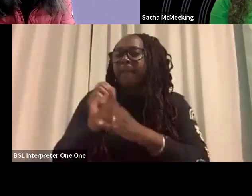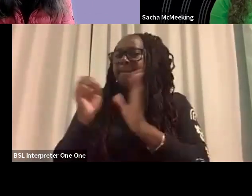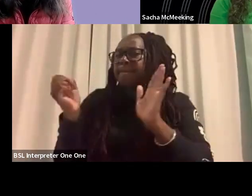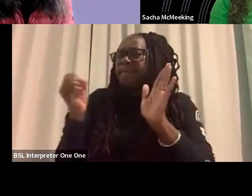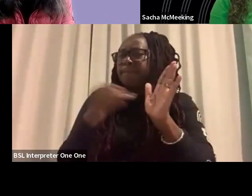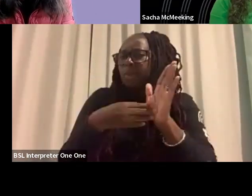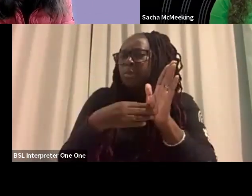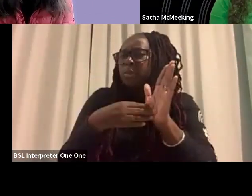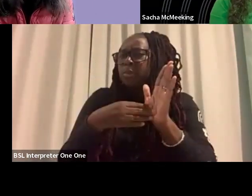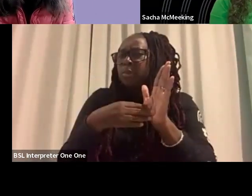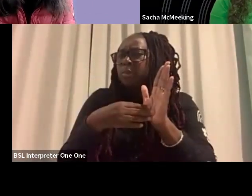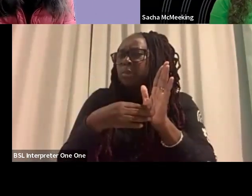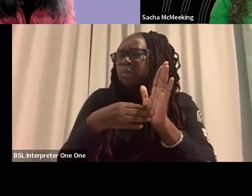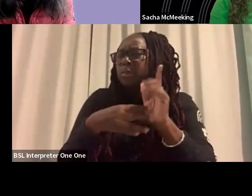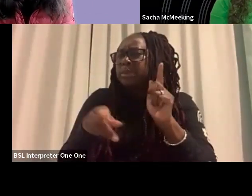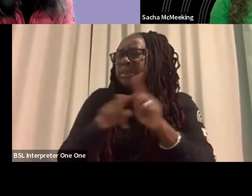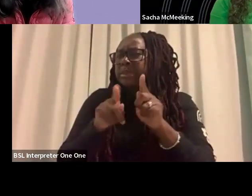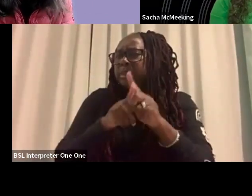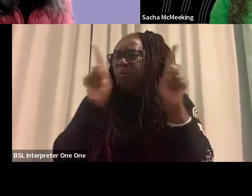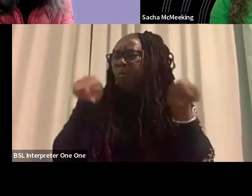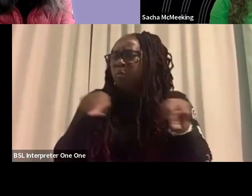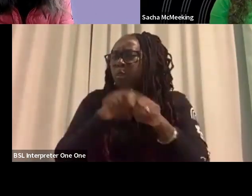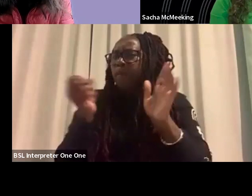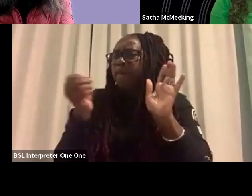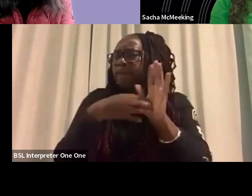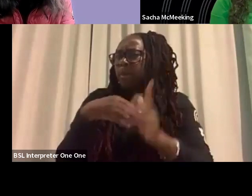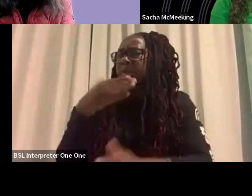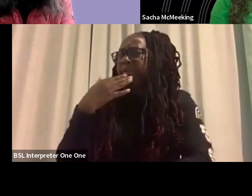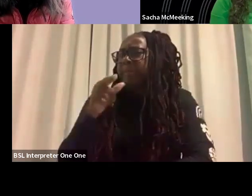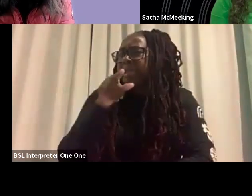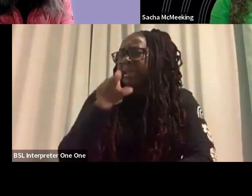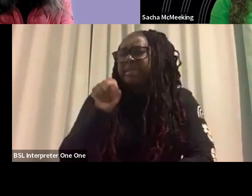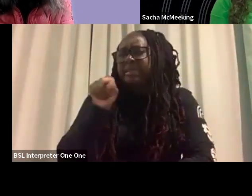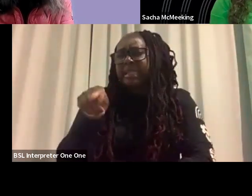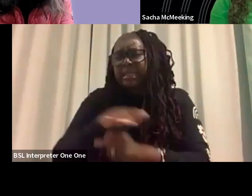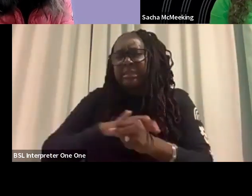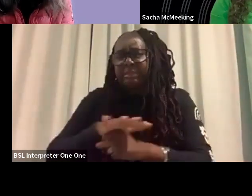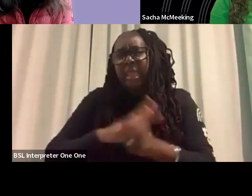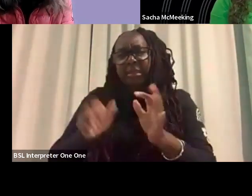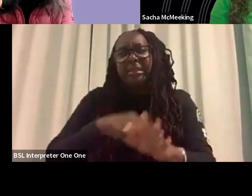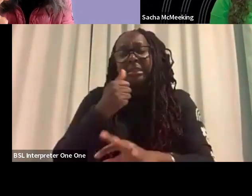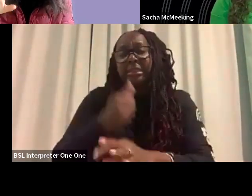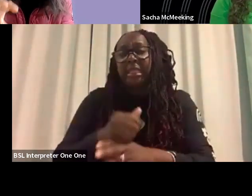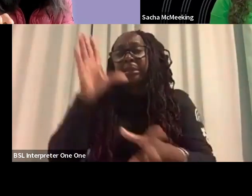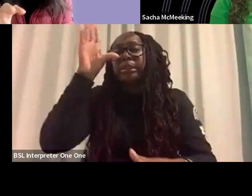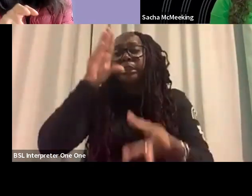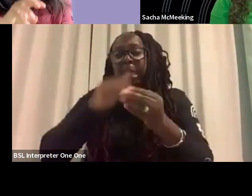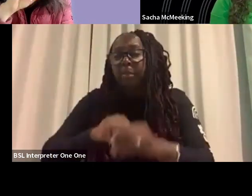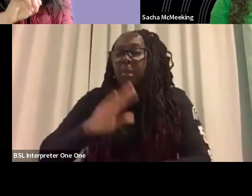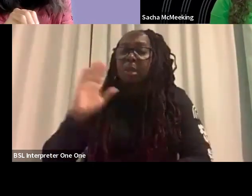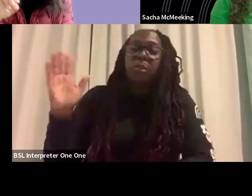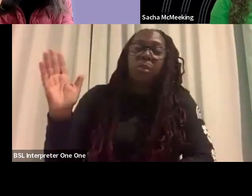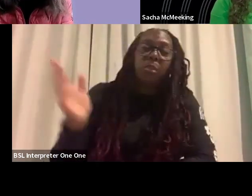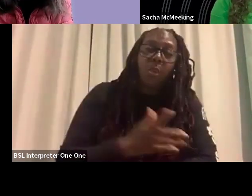the Miro board in the chat again? That's a space we have created that summarizes some of the key